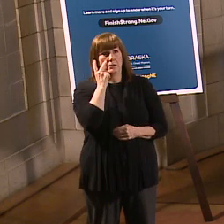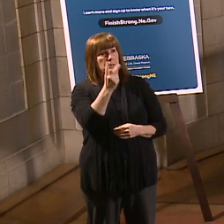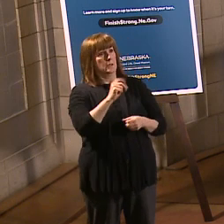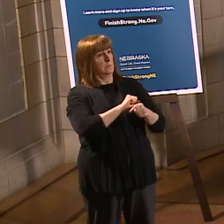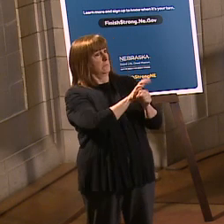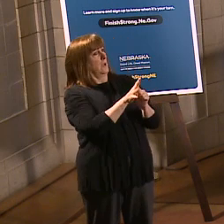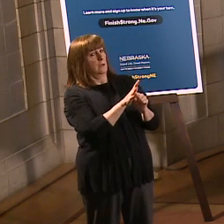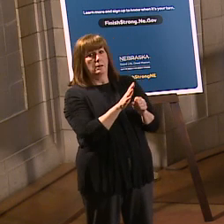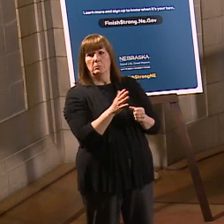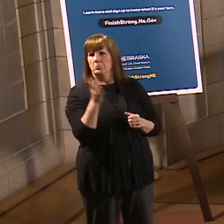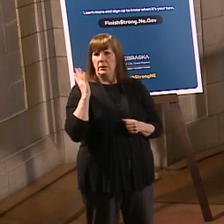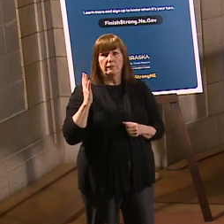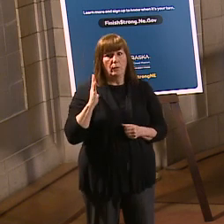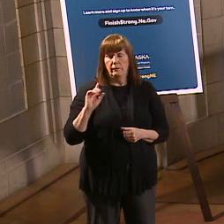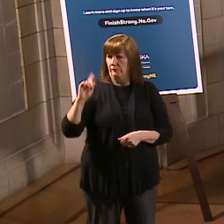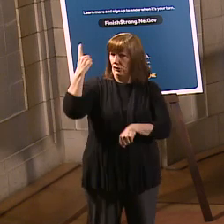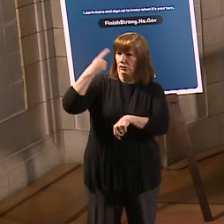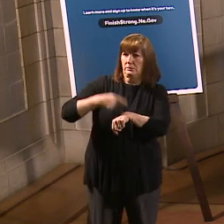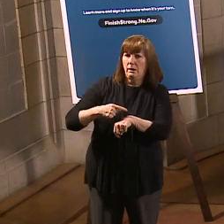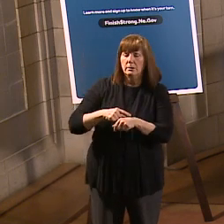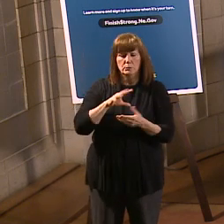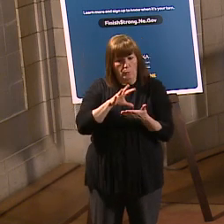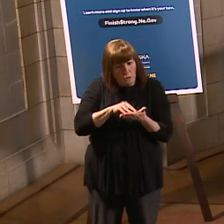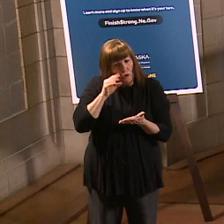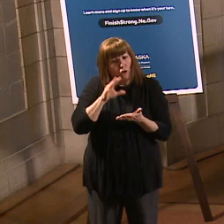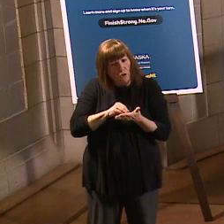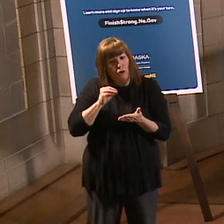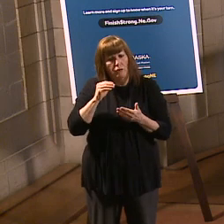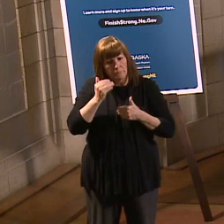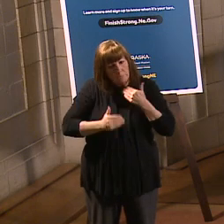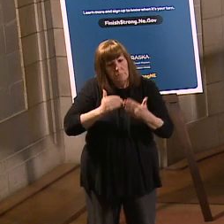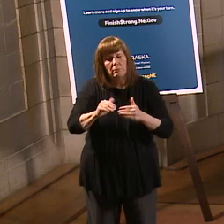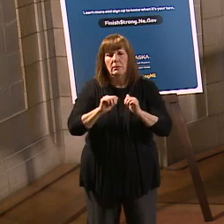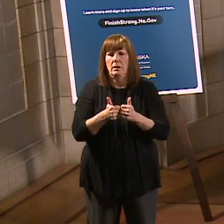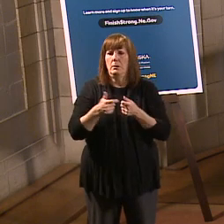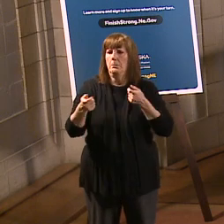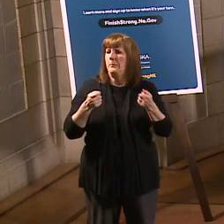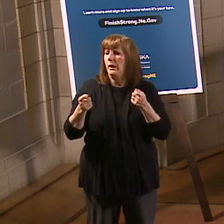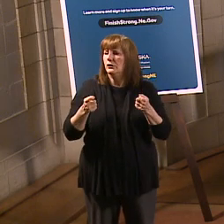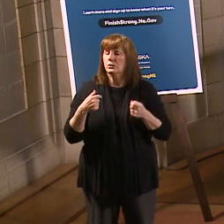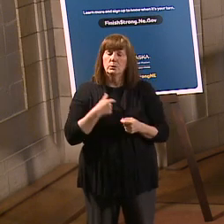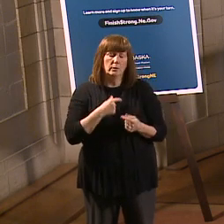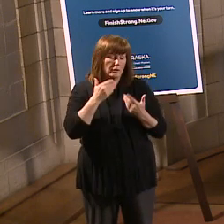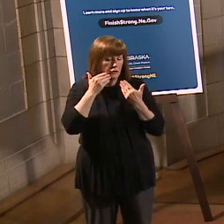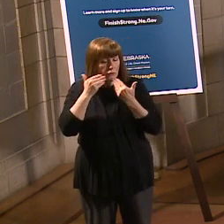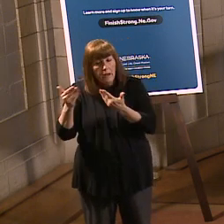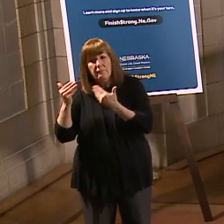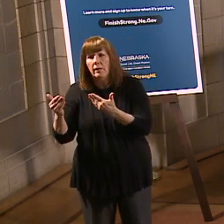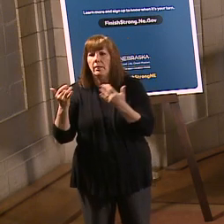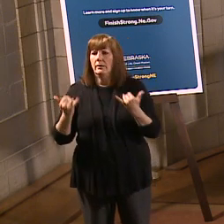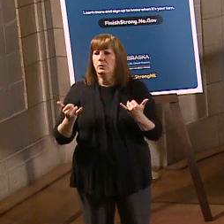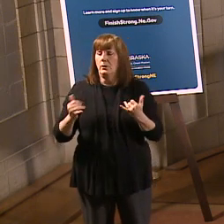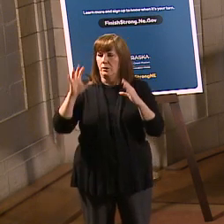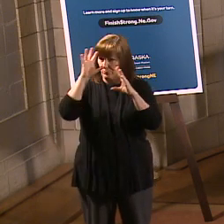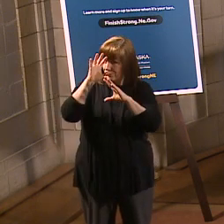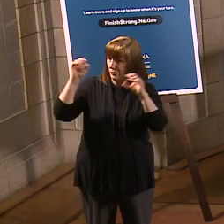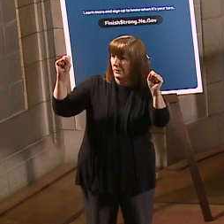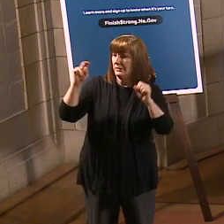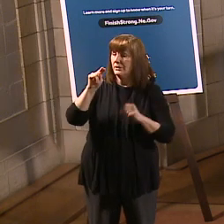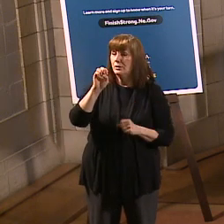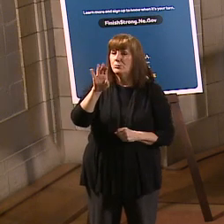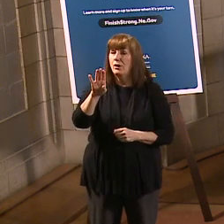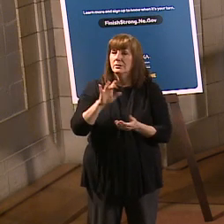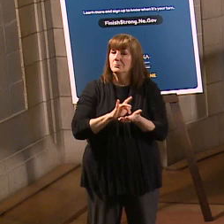pandemic like this before either, and so we're learning along with the rest of us on how to manage it. So we're very grateful today that we've got the president of the Nebraska